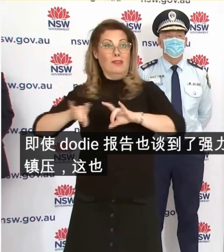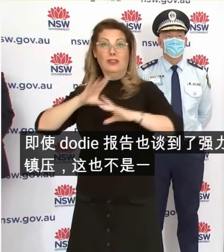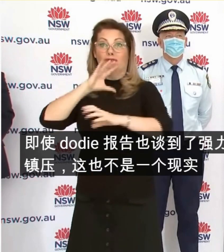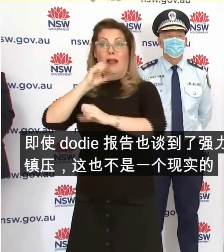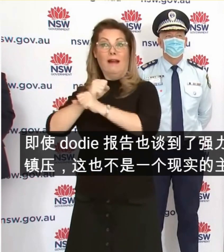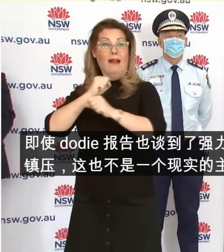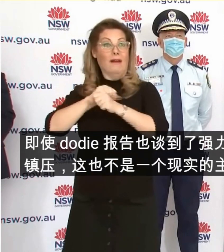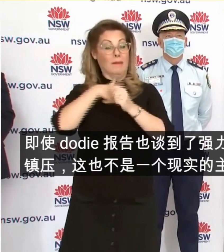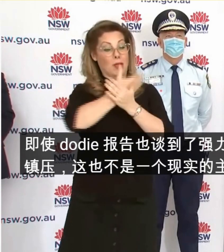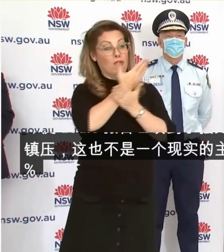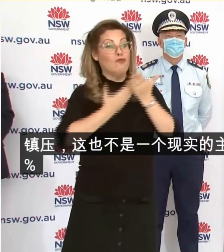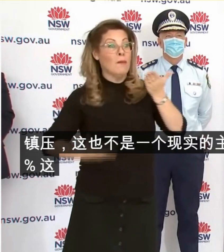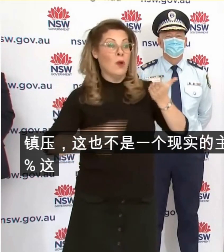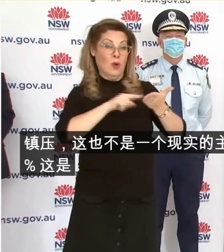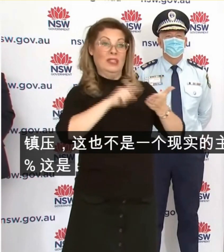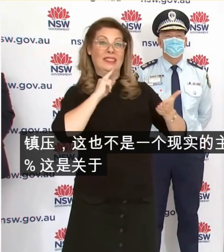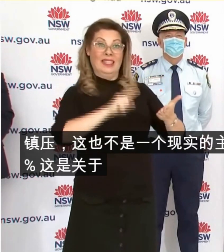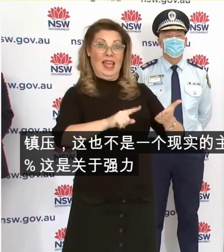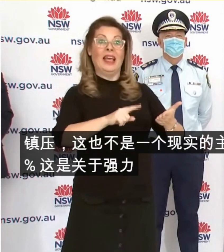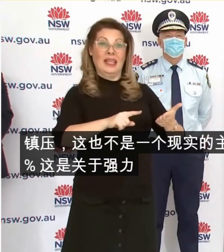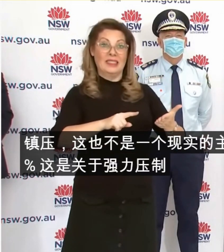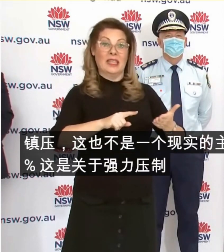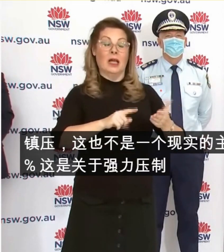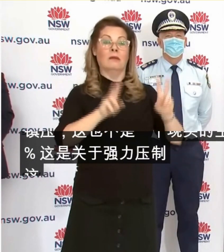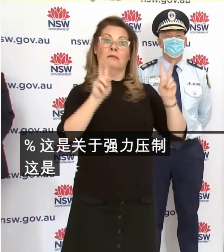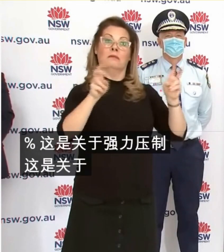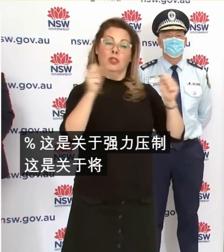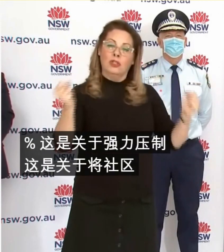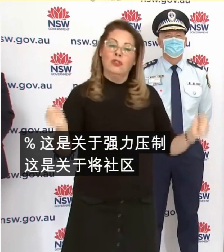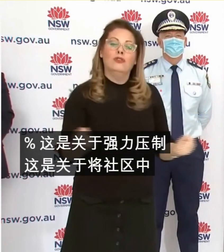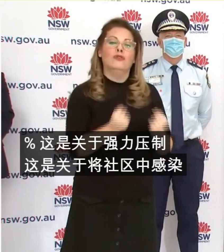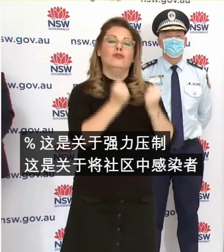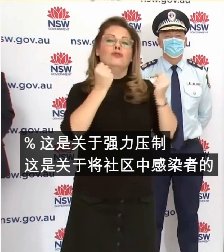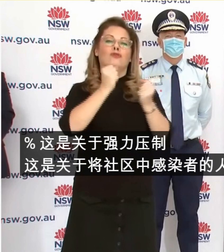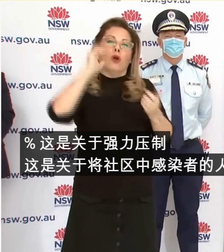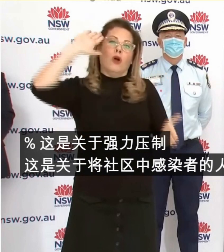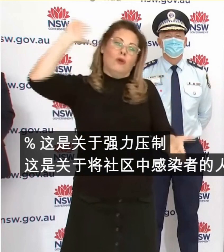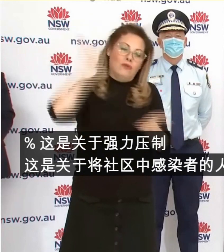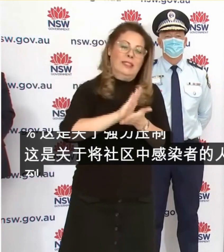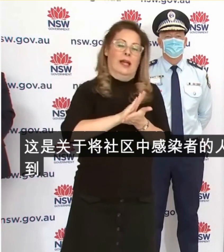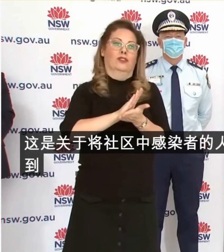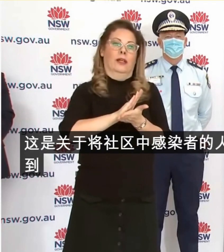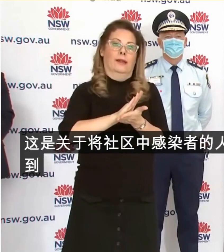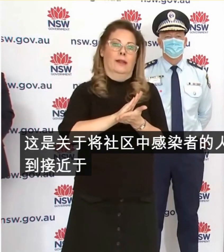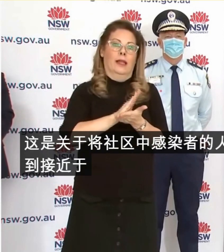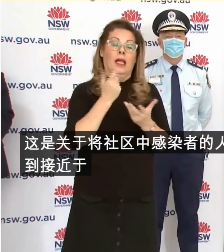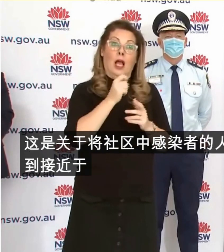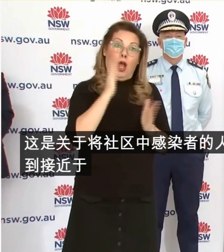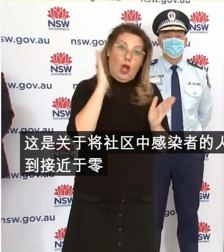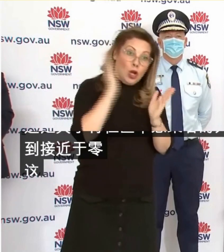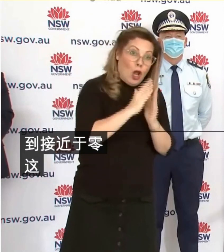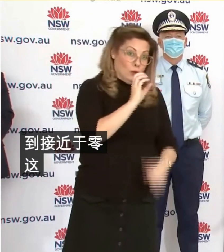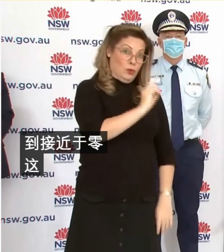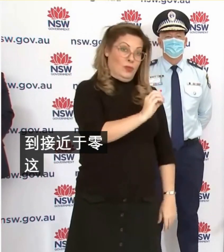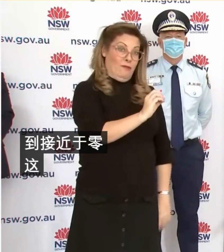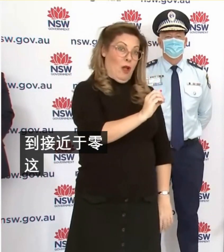about strong suppression. Even when you get to 80%, it's about strong suppression. It's about reducing the numbers as close to zero as